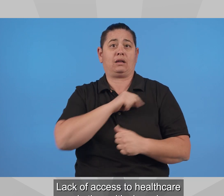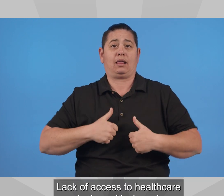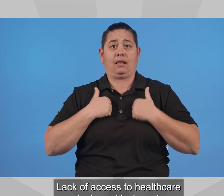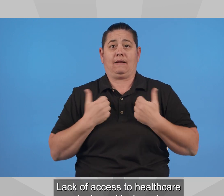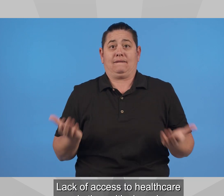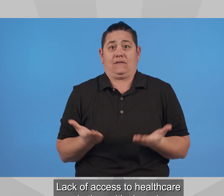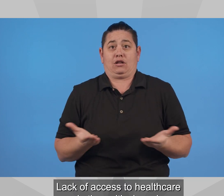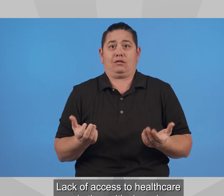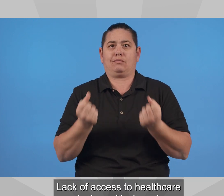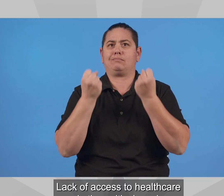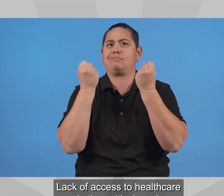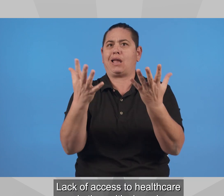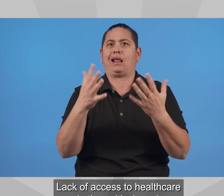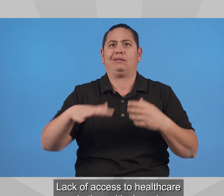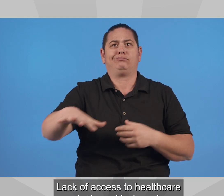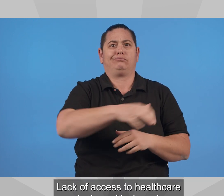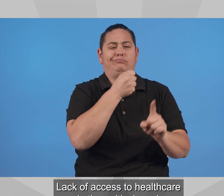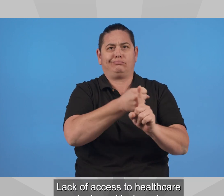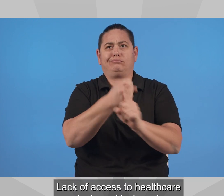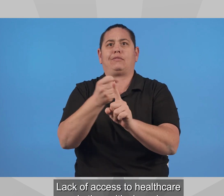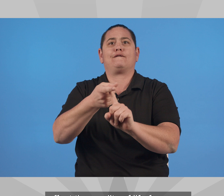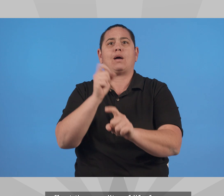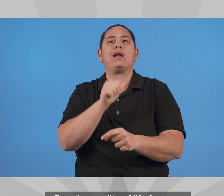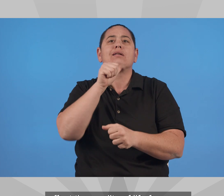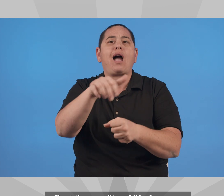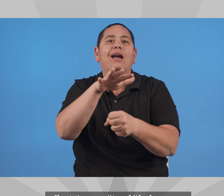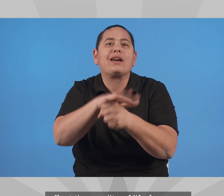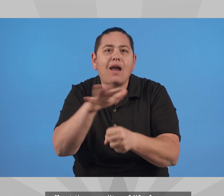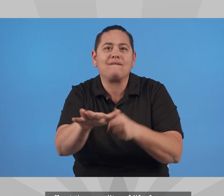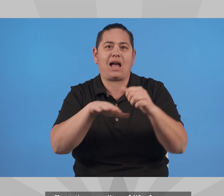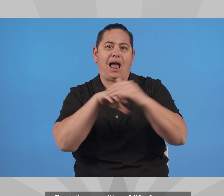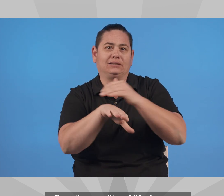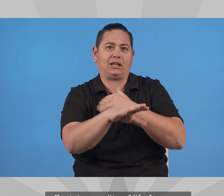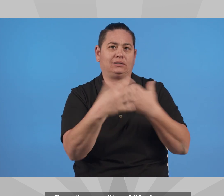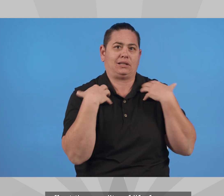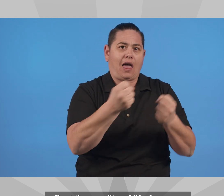Lack of access to health care and other critical services affect the quality of life for many.